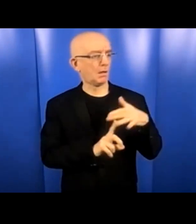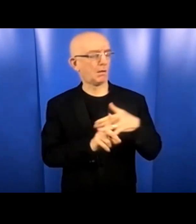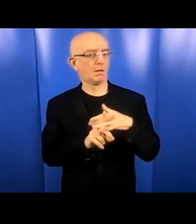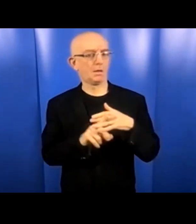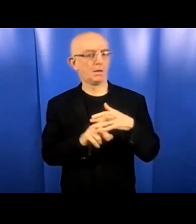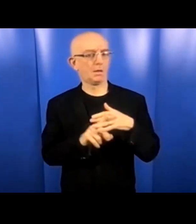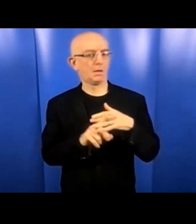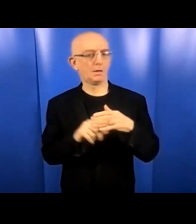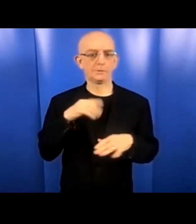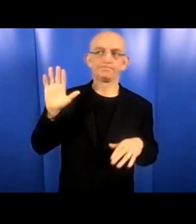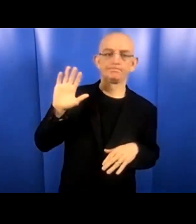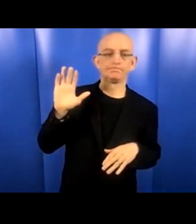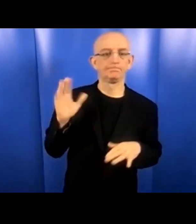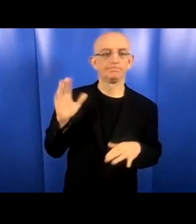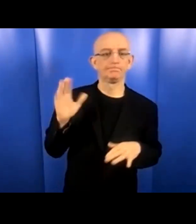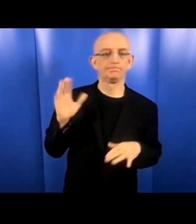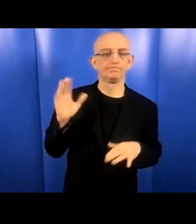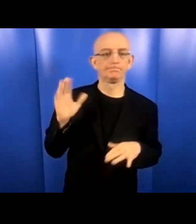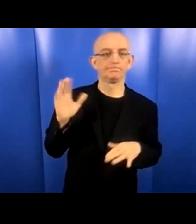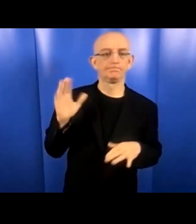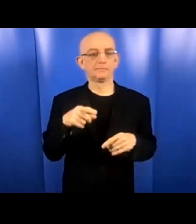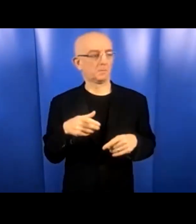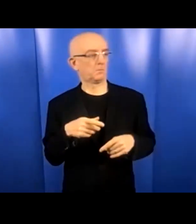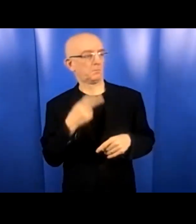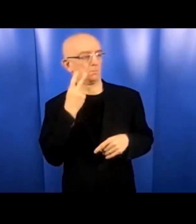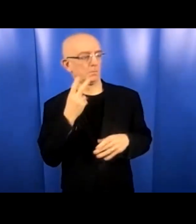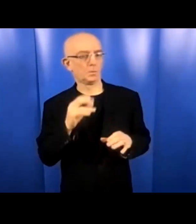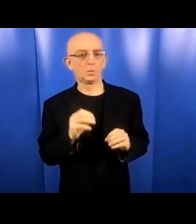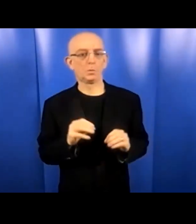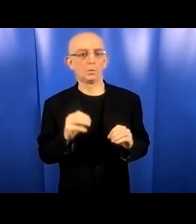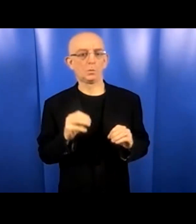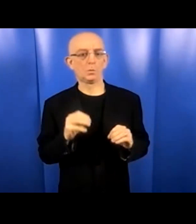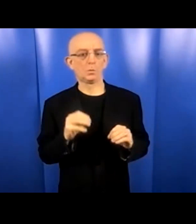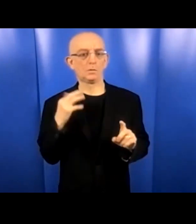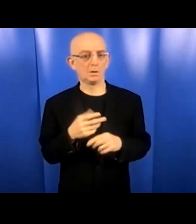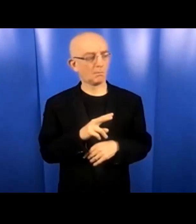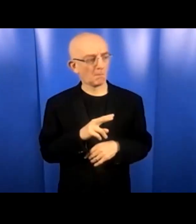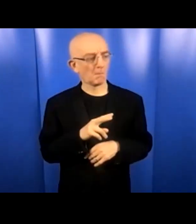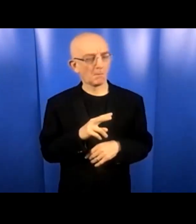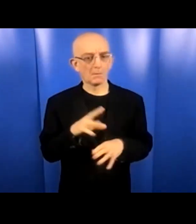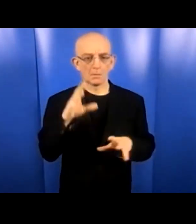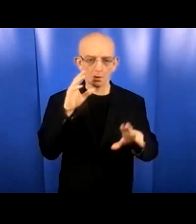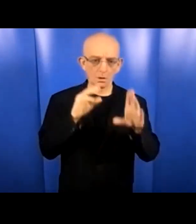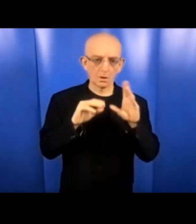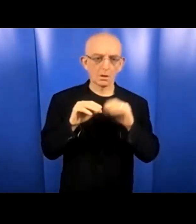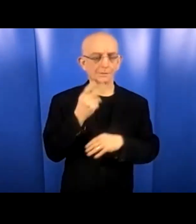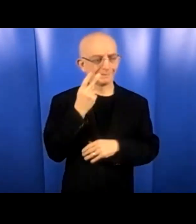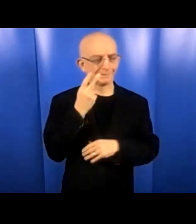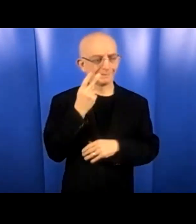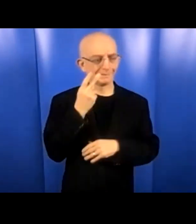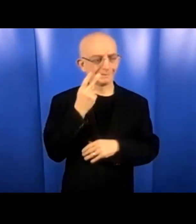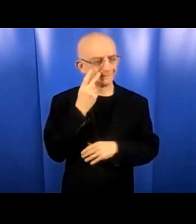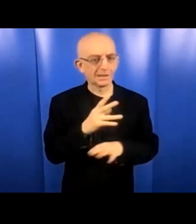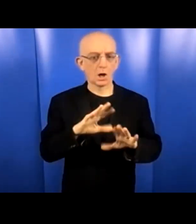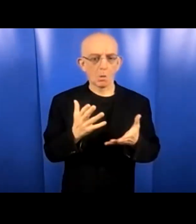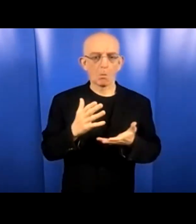to see, you get to hear how to operate safely, successfully, effectively in those